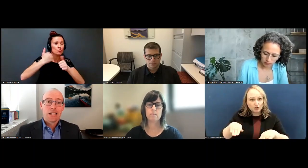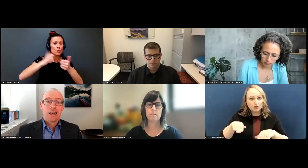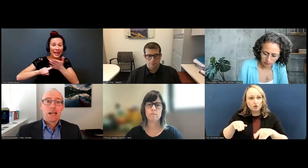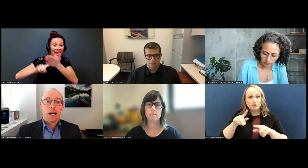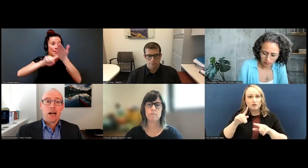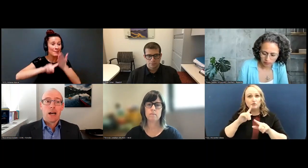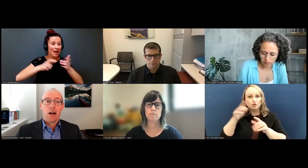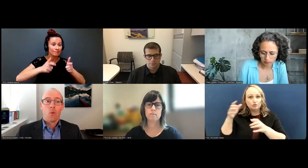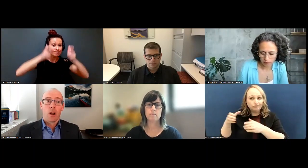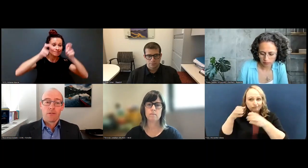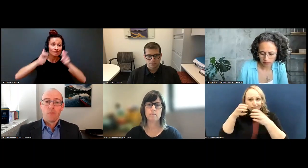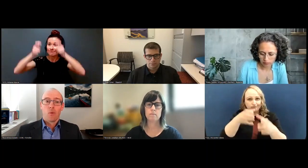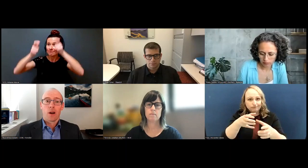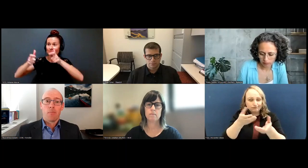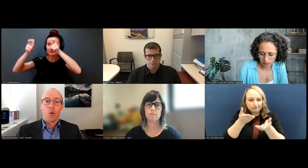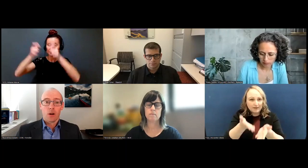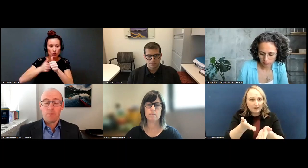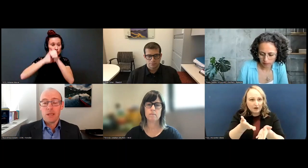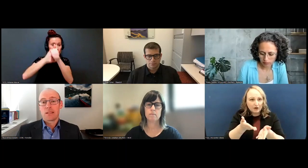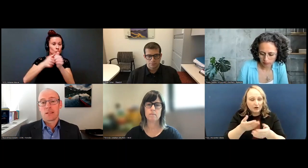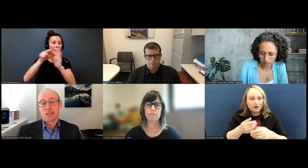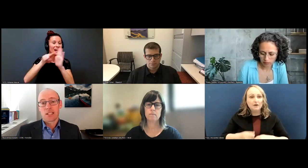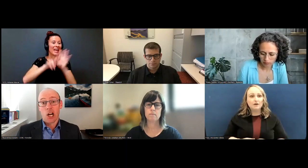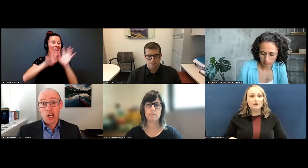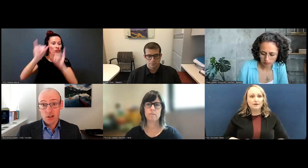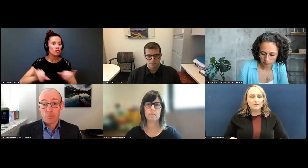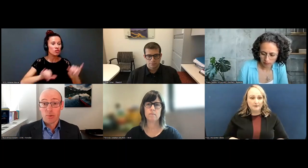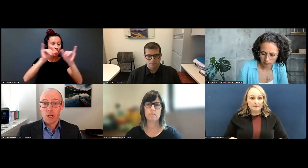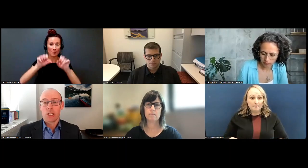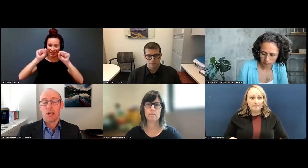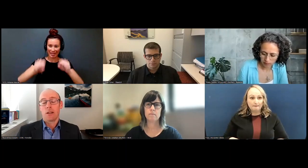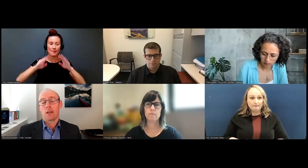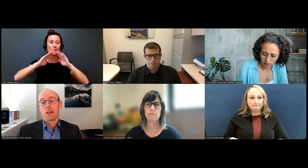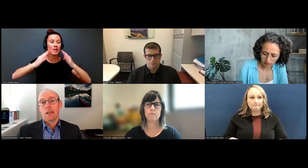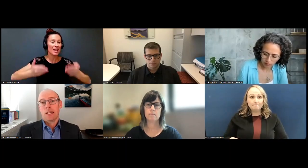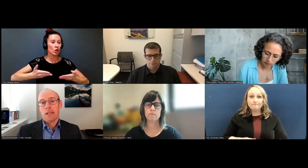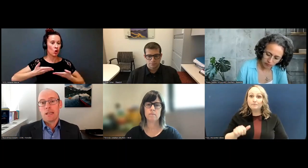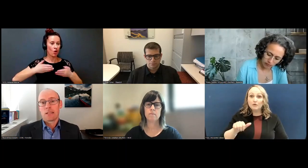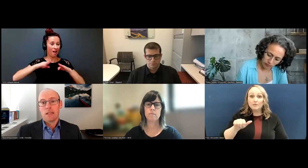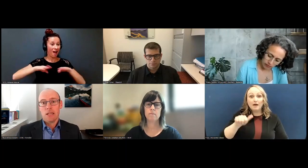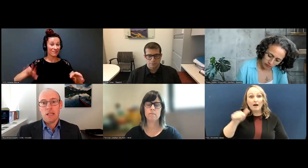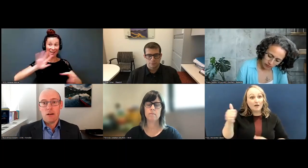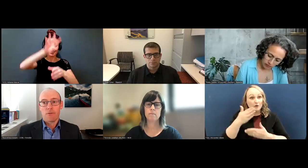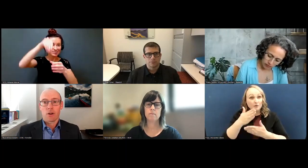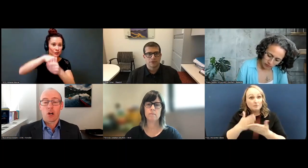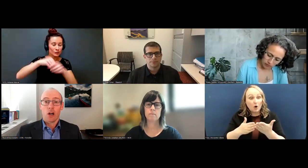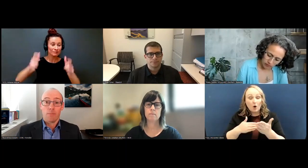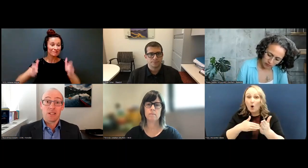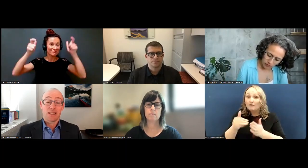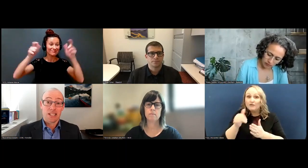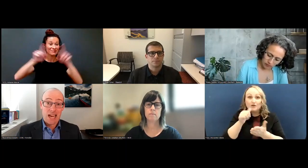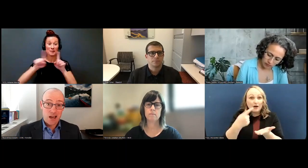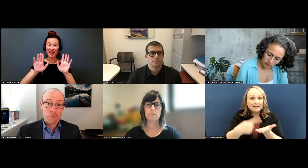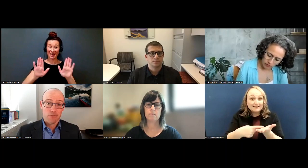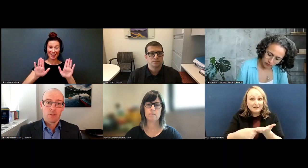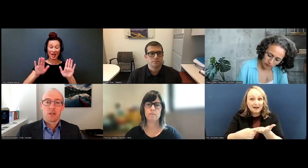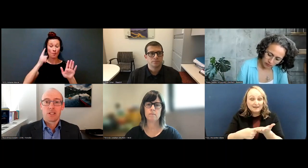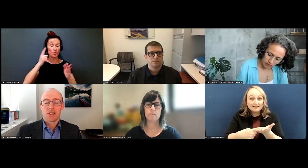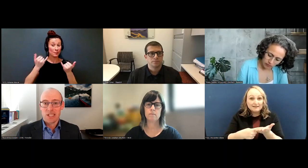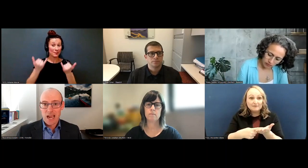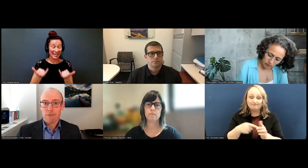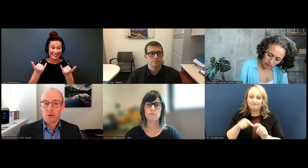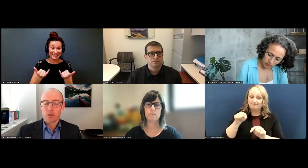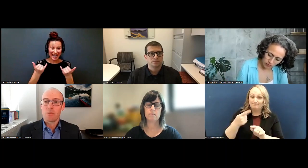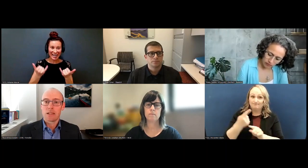But one of the more important pieces that's underappreciated is the need for competent staff